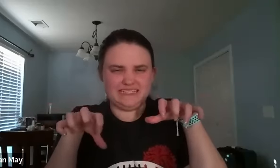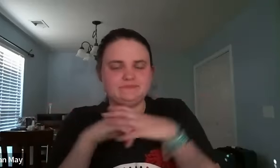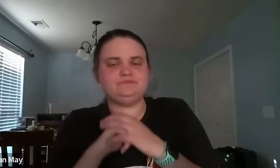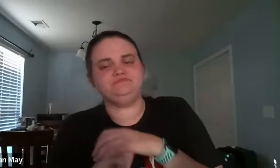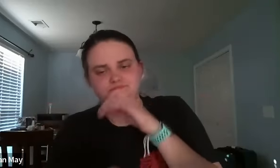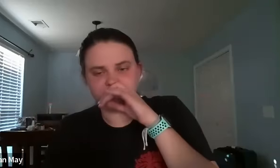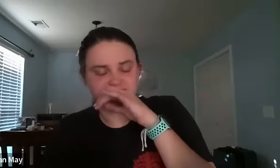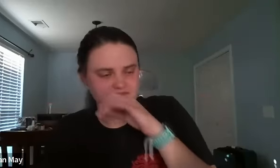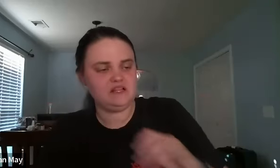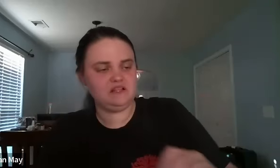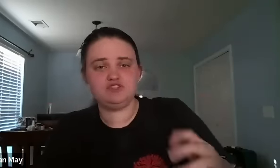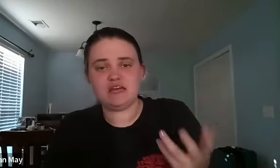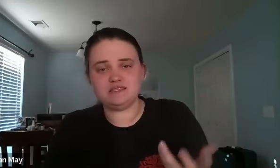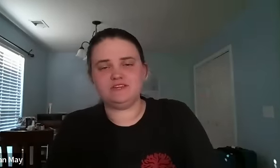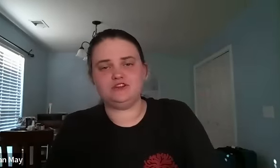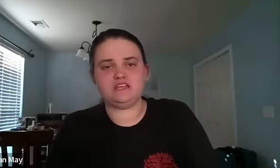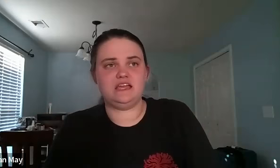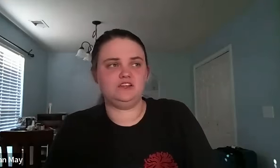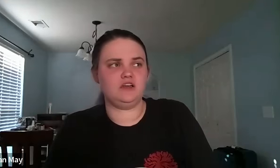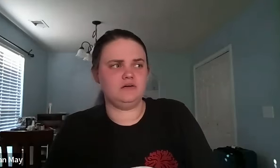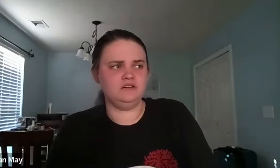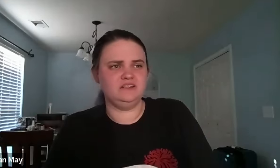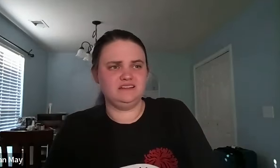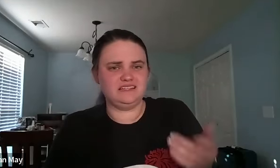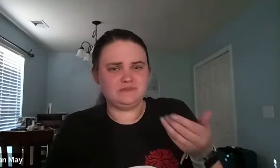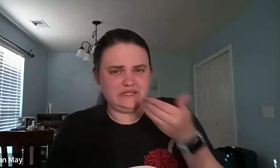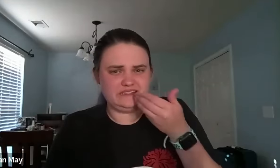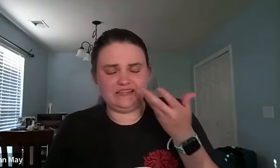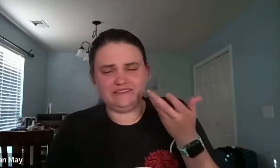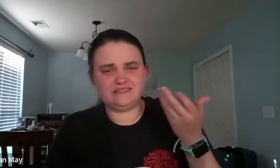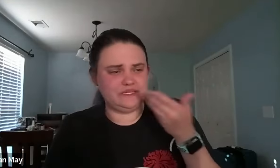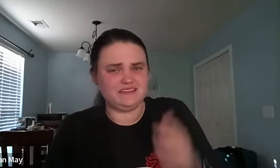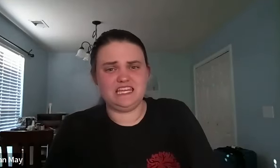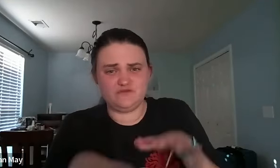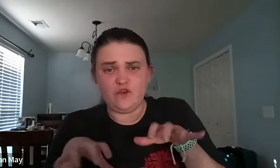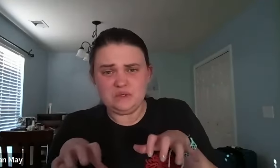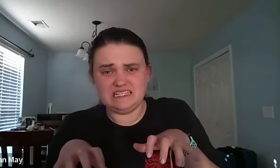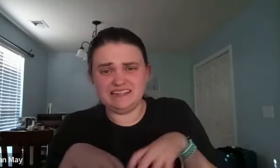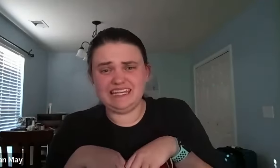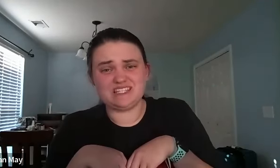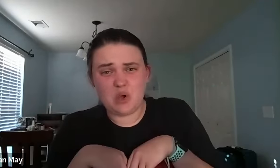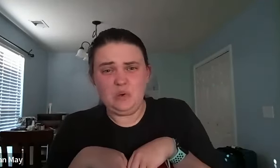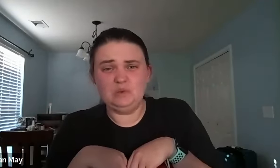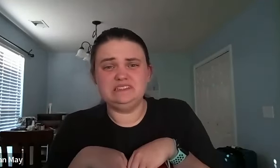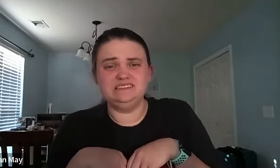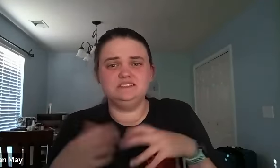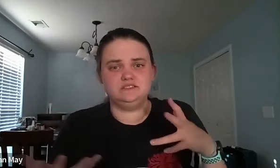freeze. So that's if like you're saying, you know, this pizza, it's frozen, like it is cold.